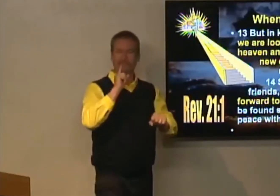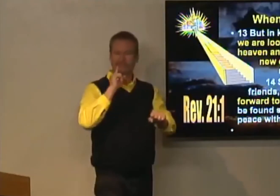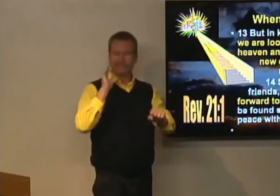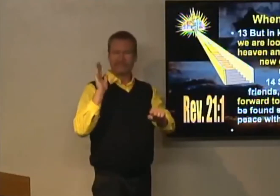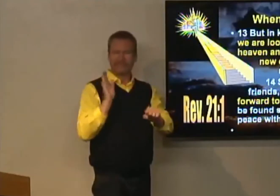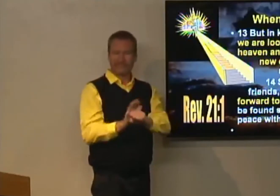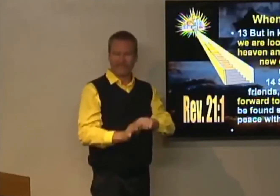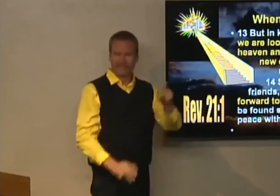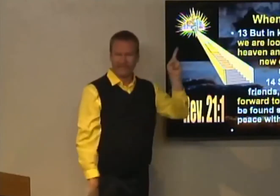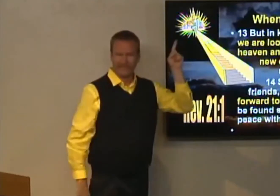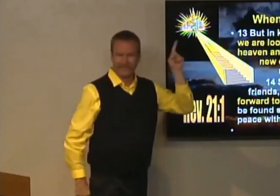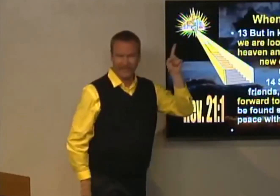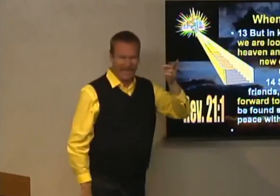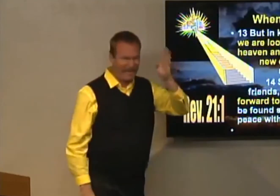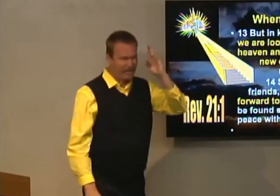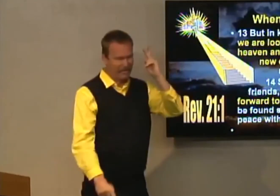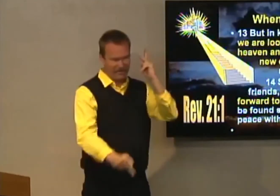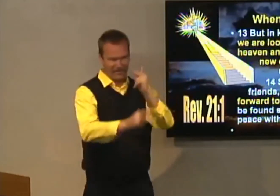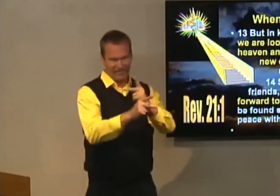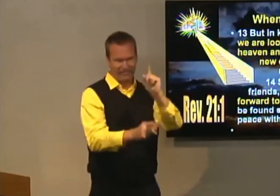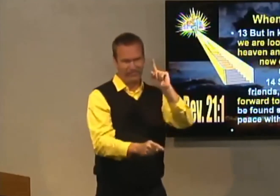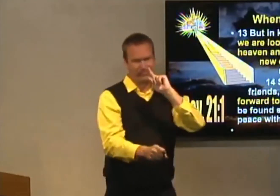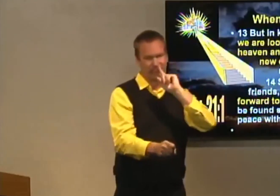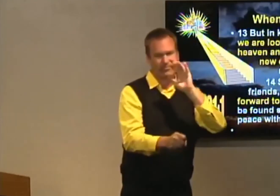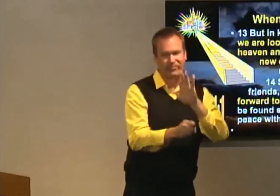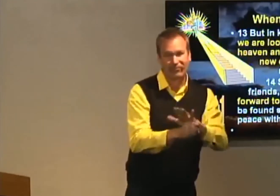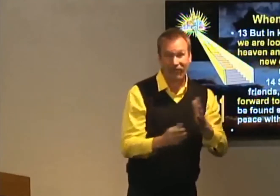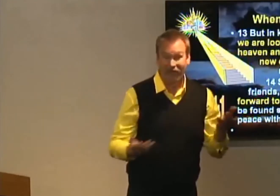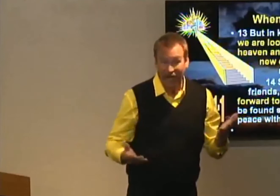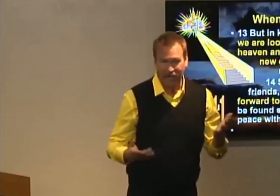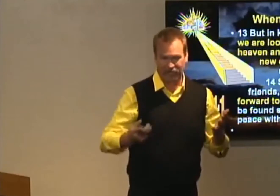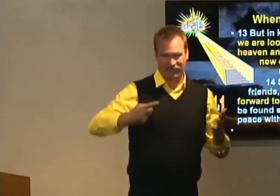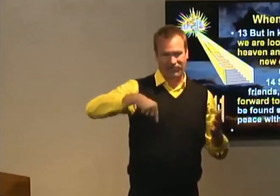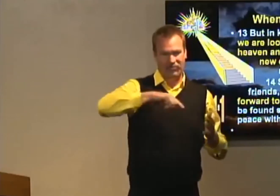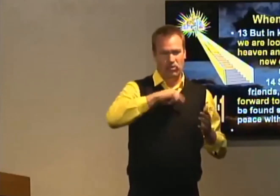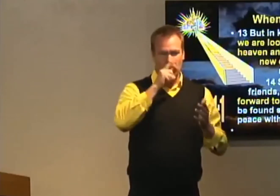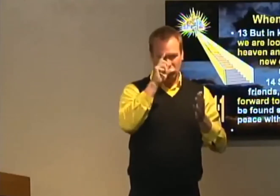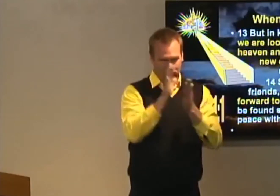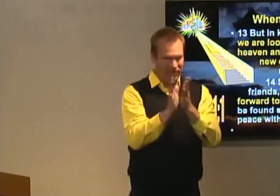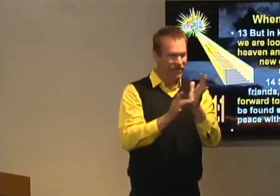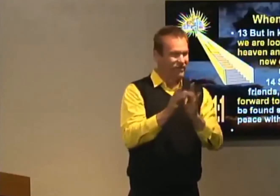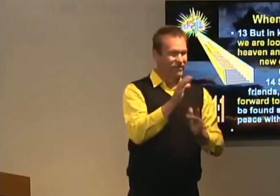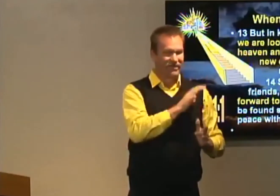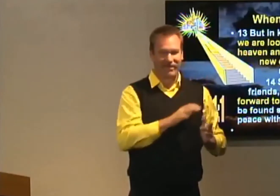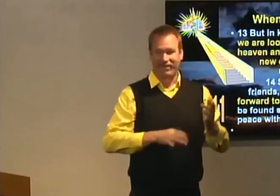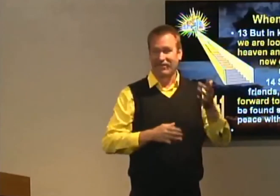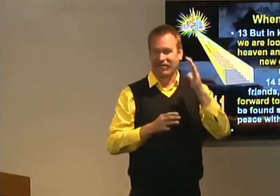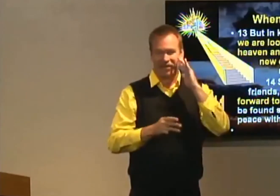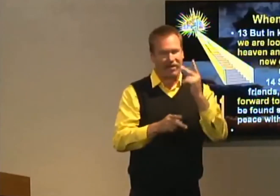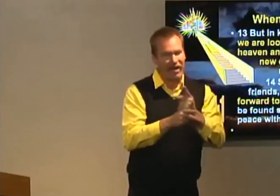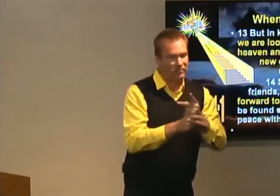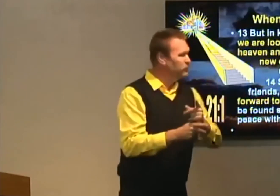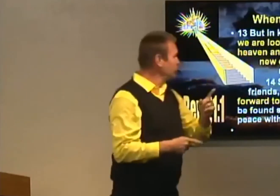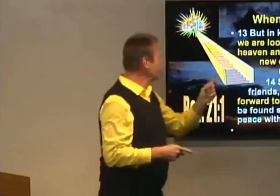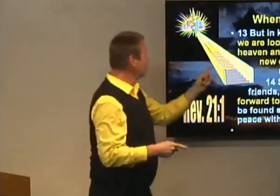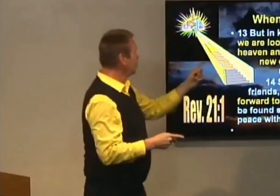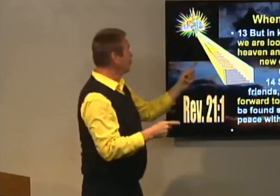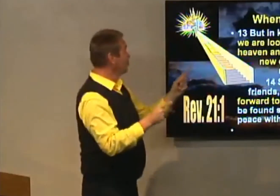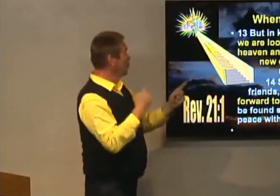in keeping with his promise, because God always keeps his promise, for those who believe in Jesus